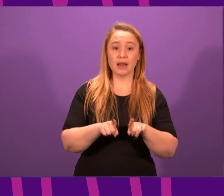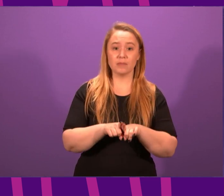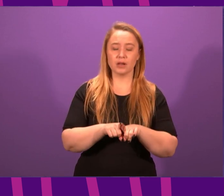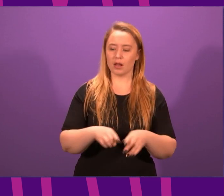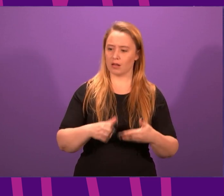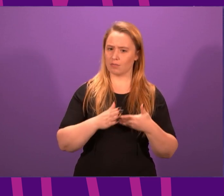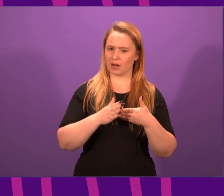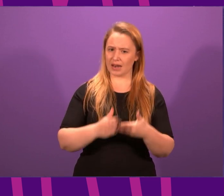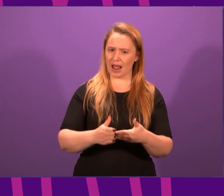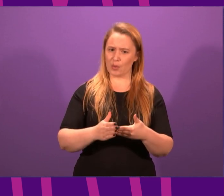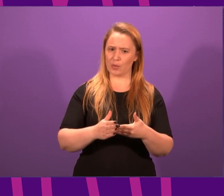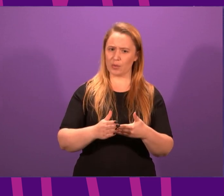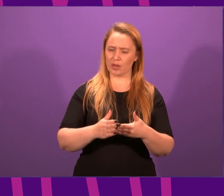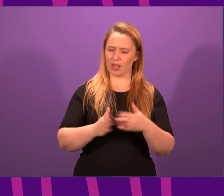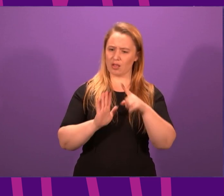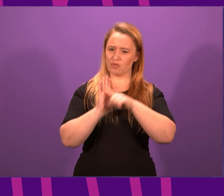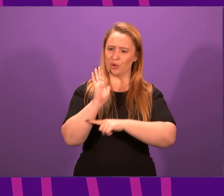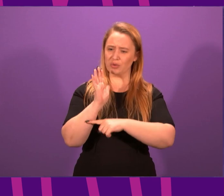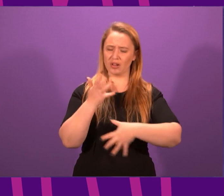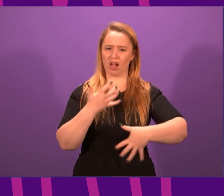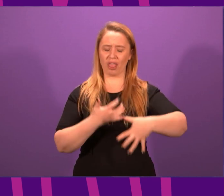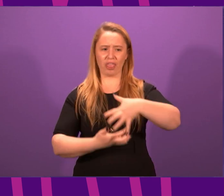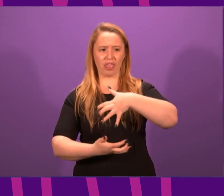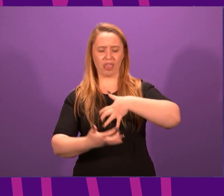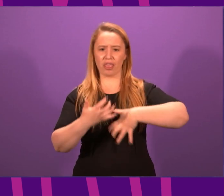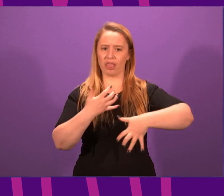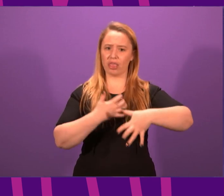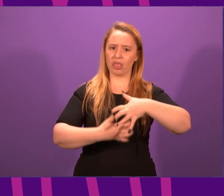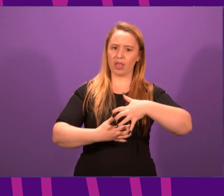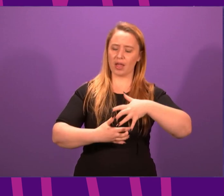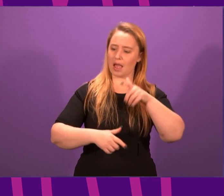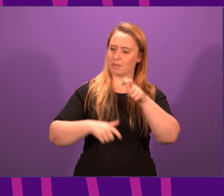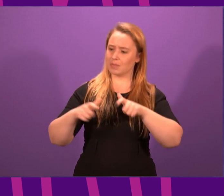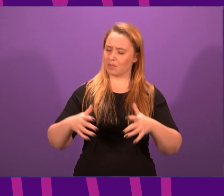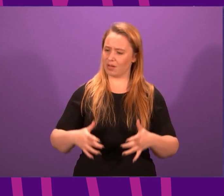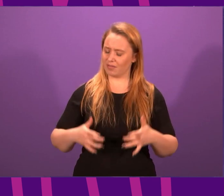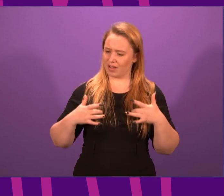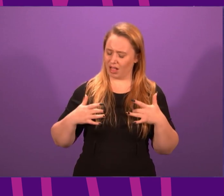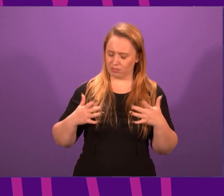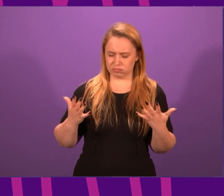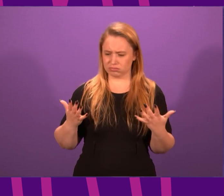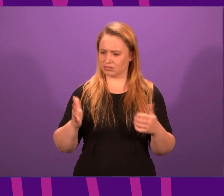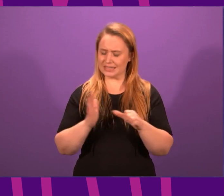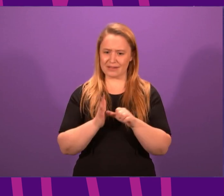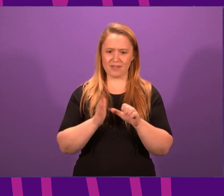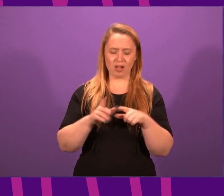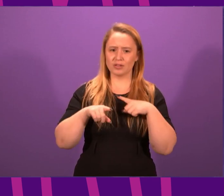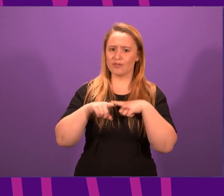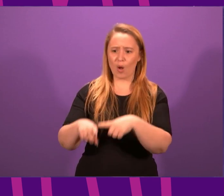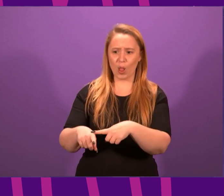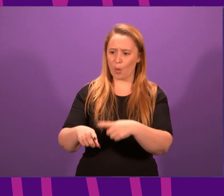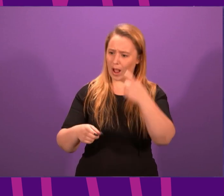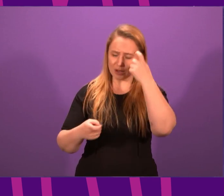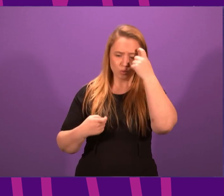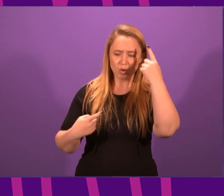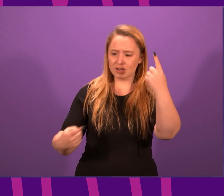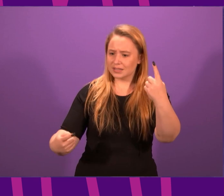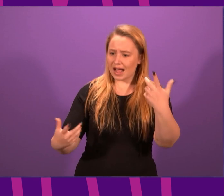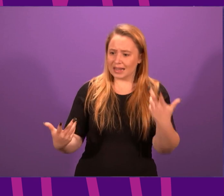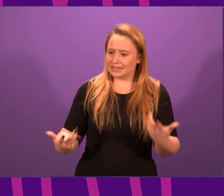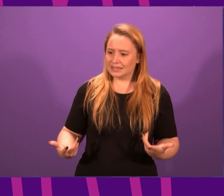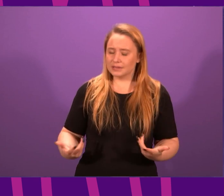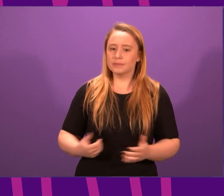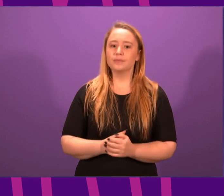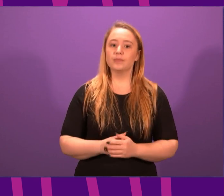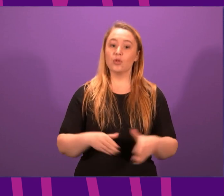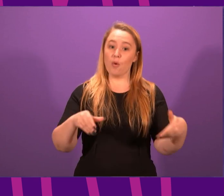have a somewhat confusing muddle of rules and regulations, and people are finding it hard to comply with what they don't understand. The members